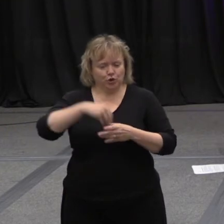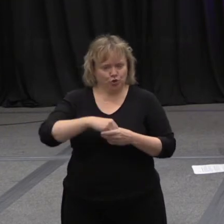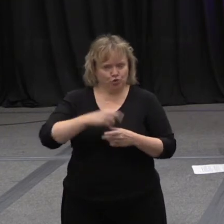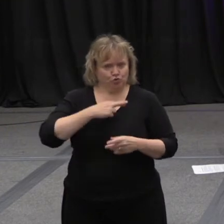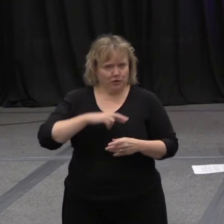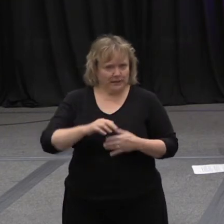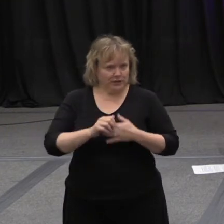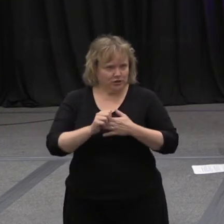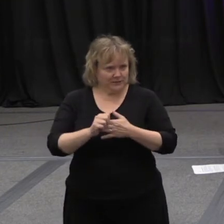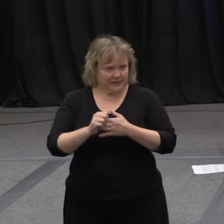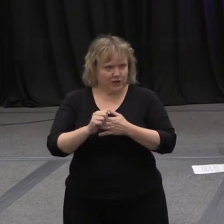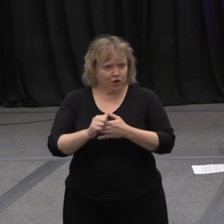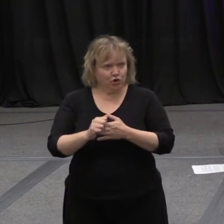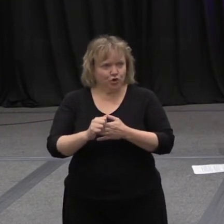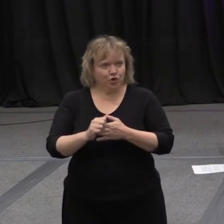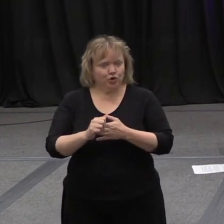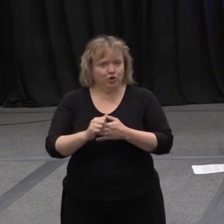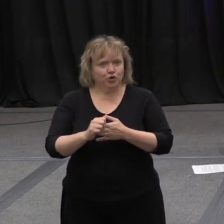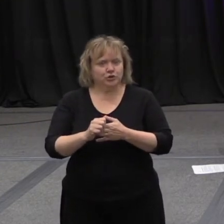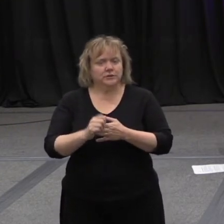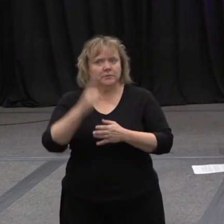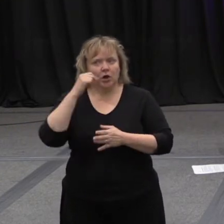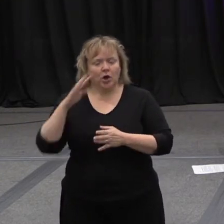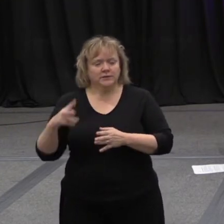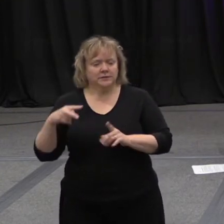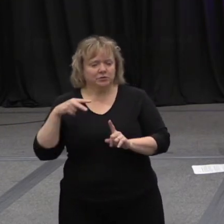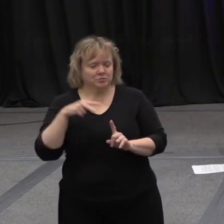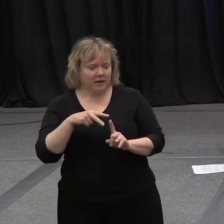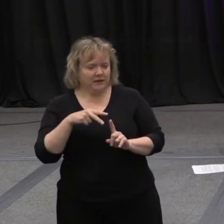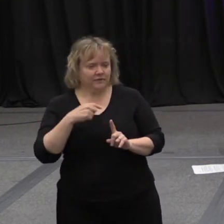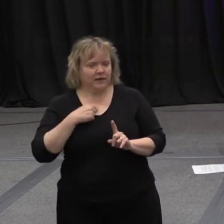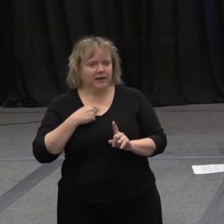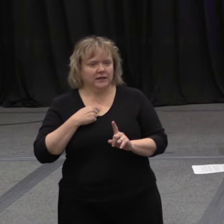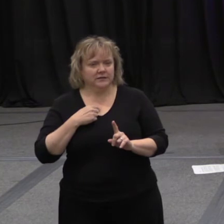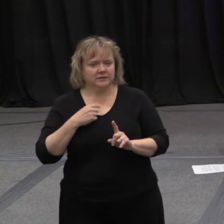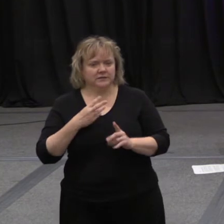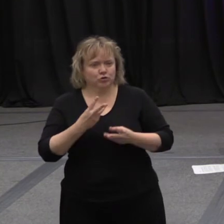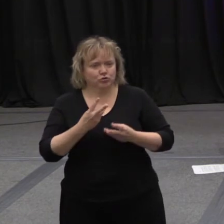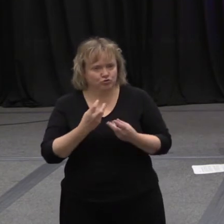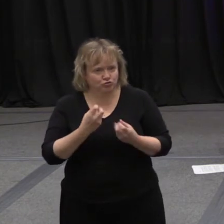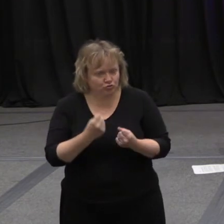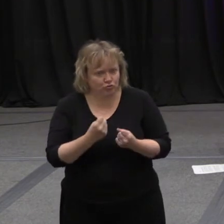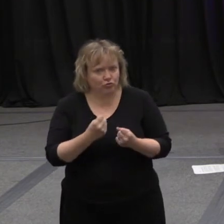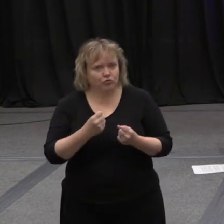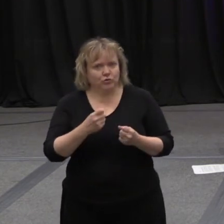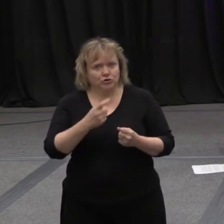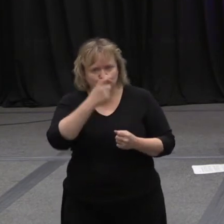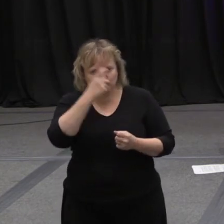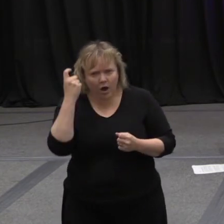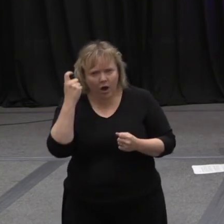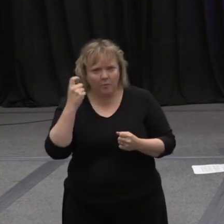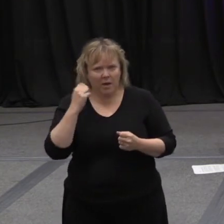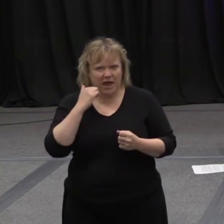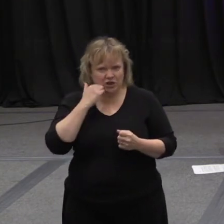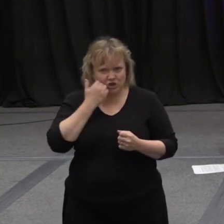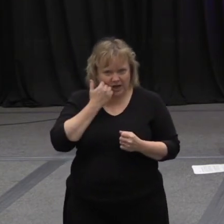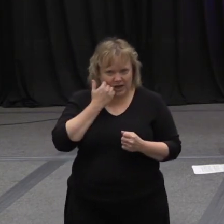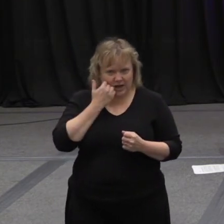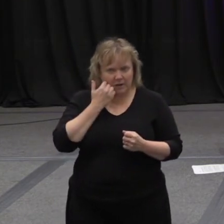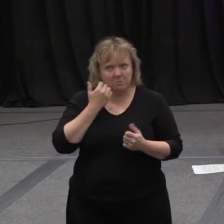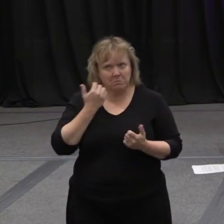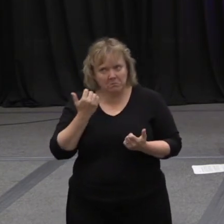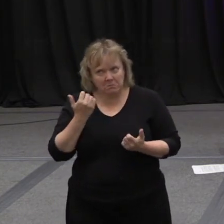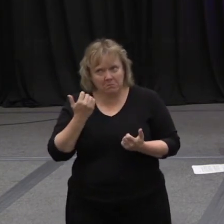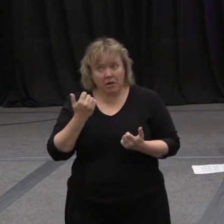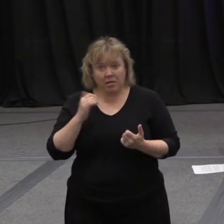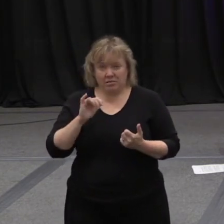a position of overcoming trauma and shame, but at least the conversation is starting. And I live in the South, and so that's huge. But trying to